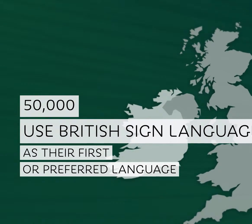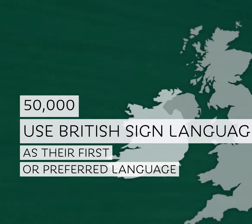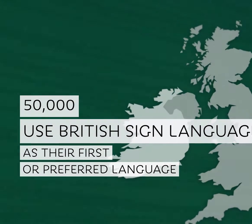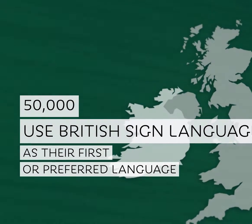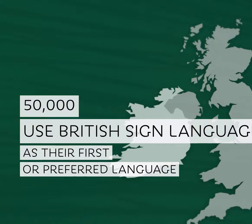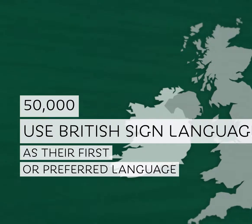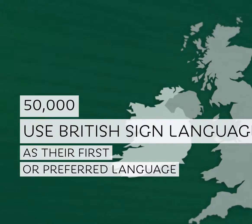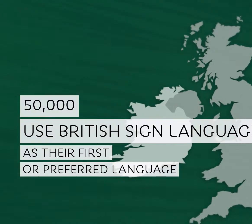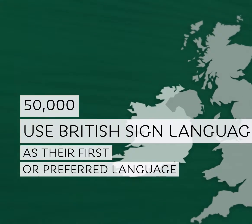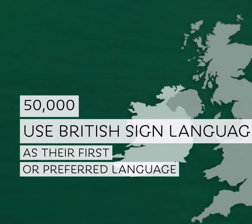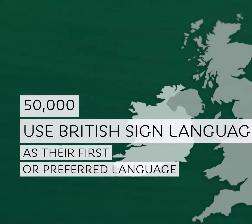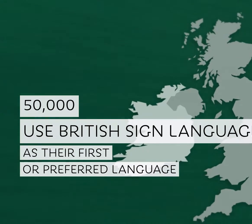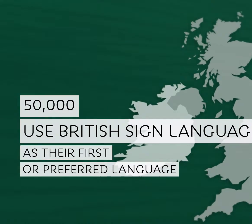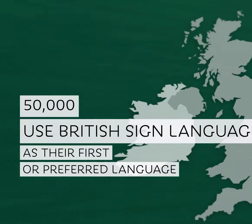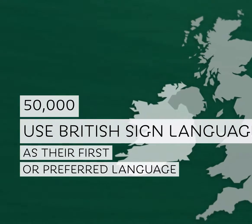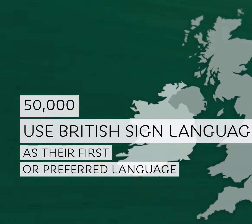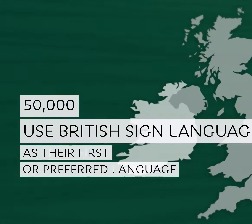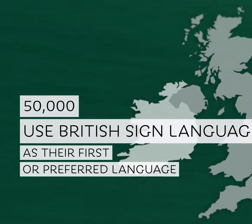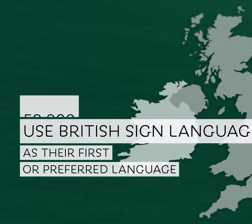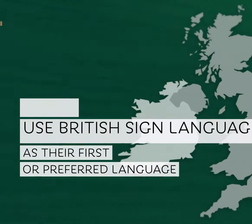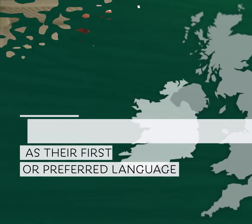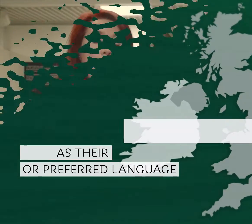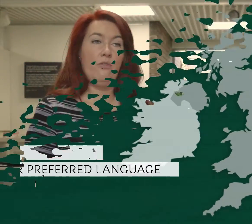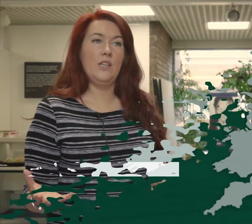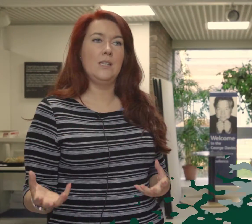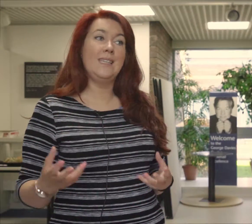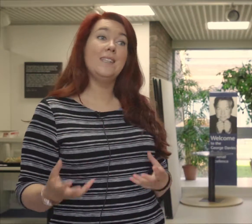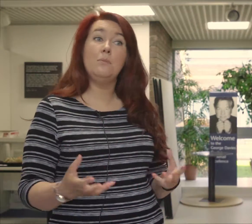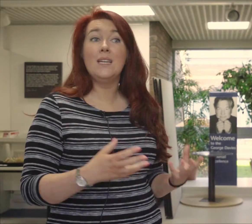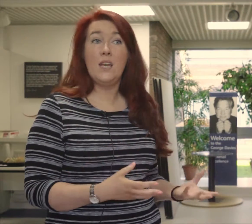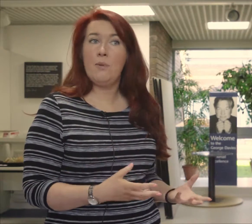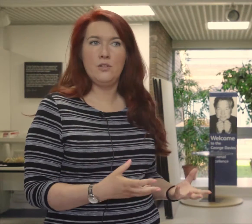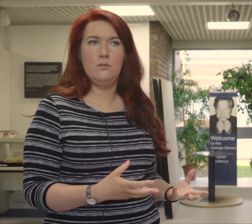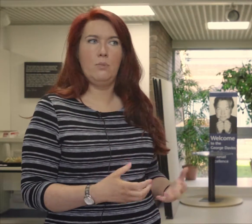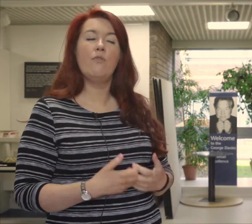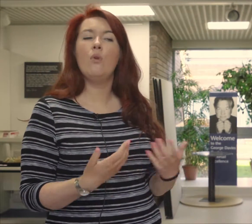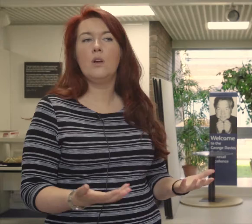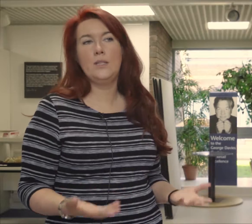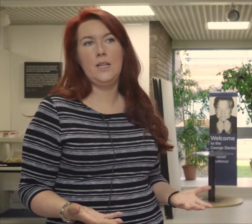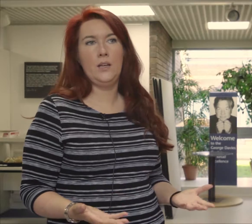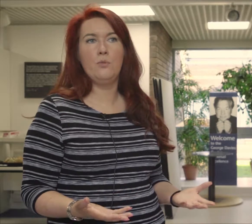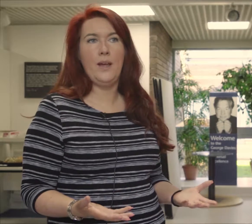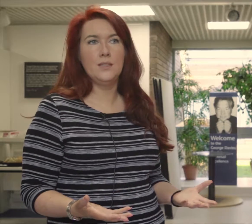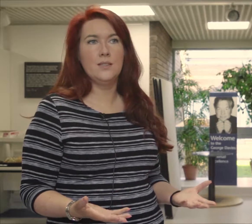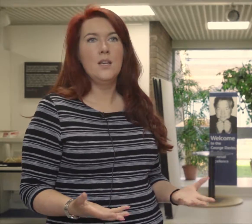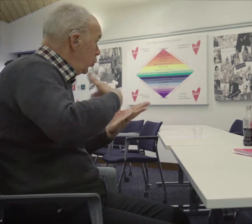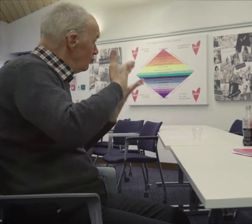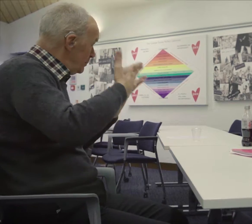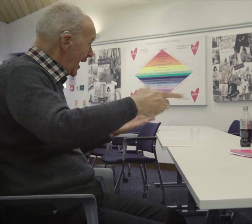important that I think students of psychology and in that profession get to meet a deaf person before they go into clinical practice, so that it